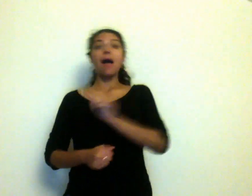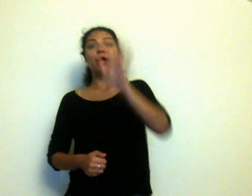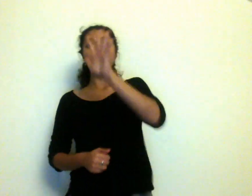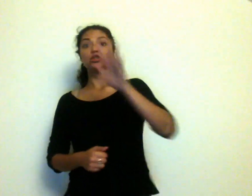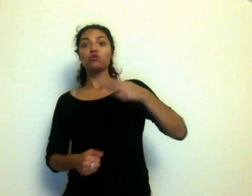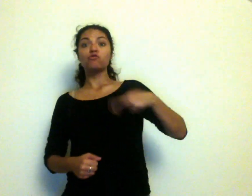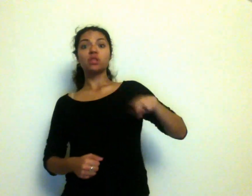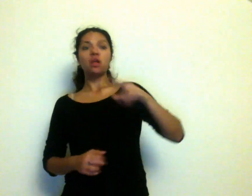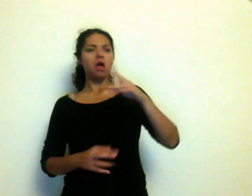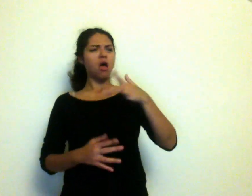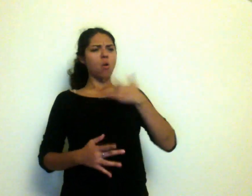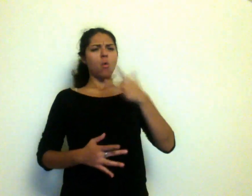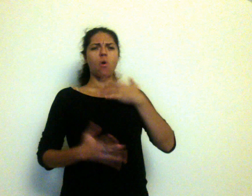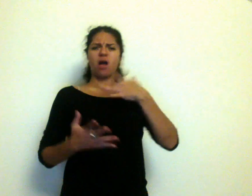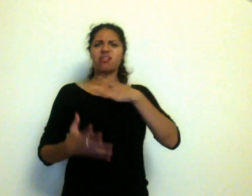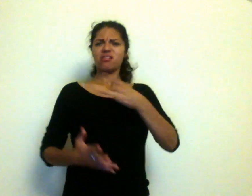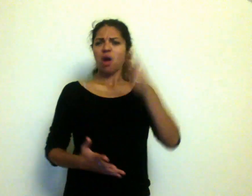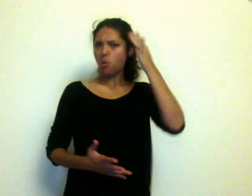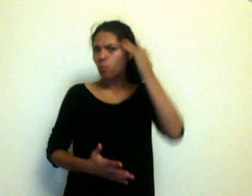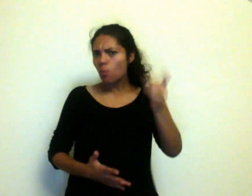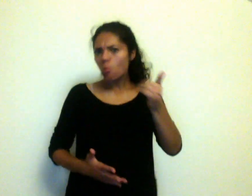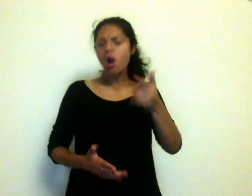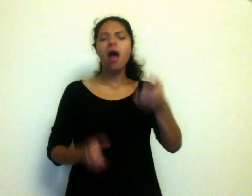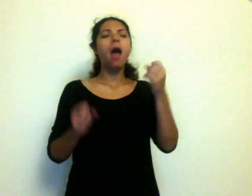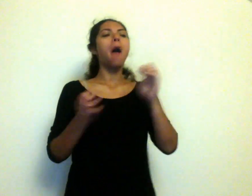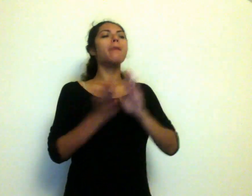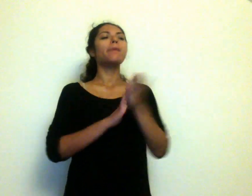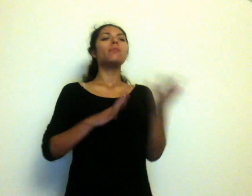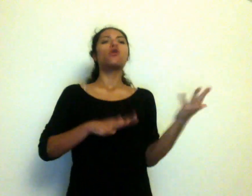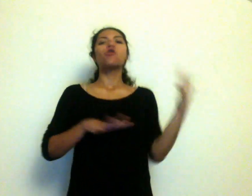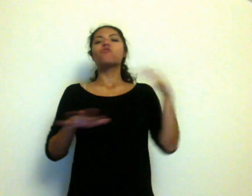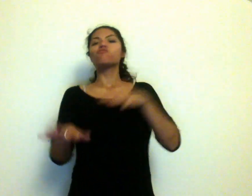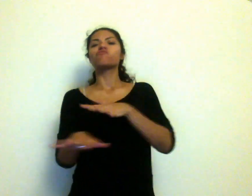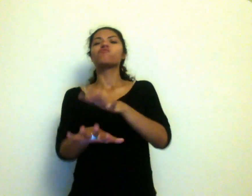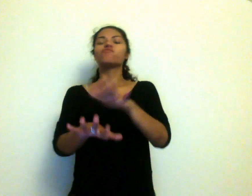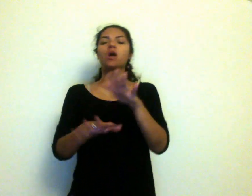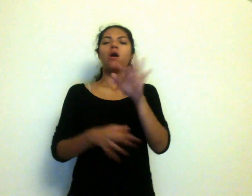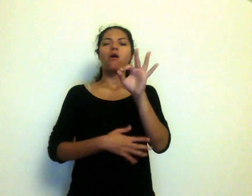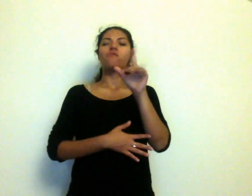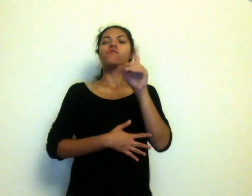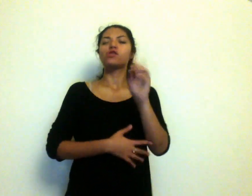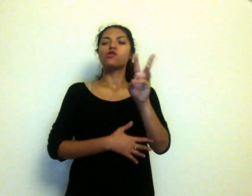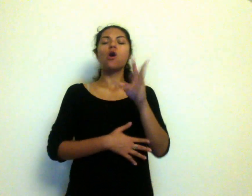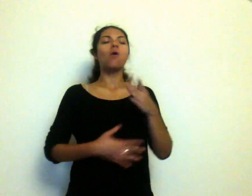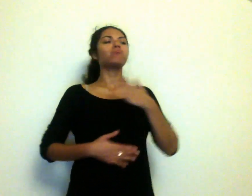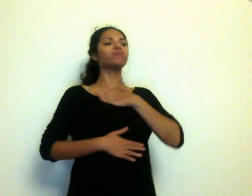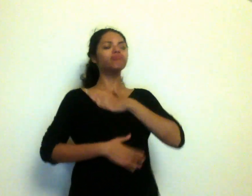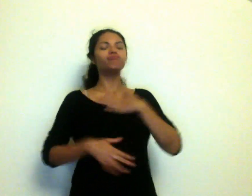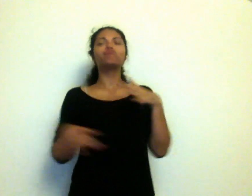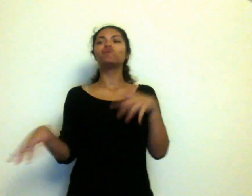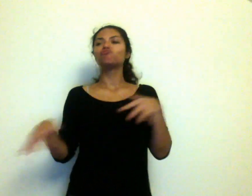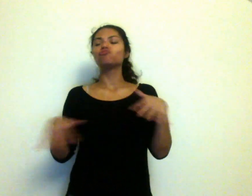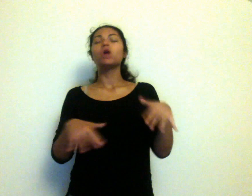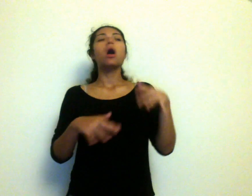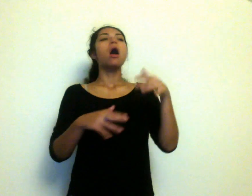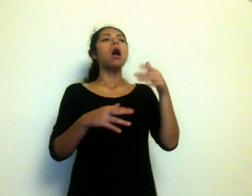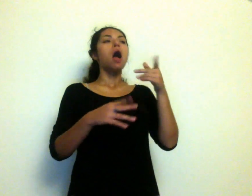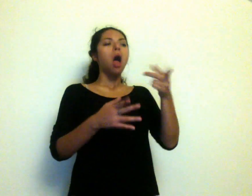the flow of things, to get into touch with the process of growth, to sense a harmony with divine energy which works beneath the more